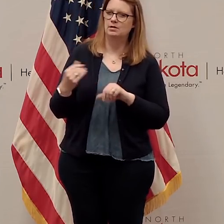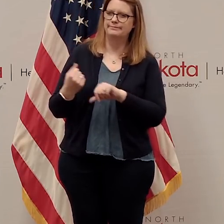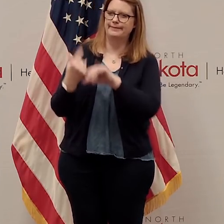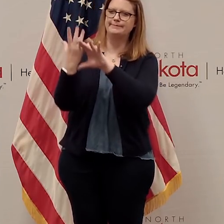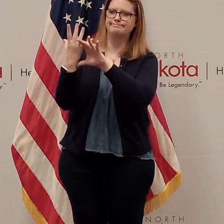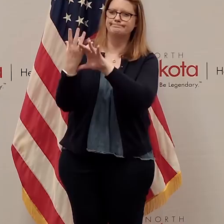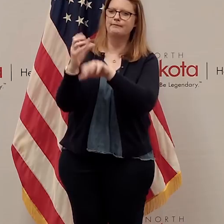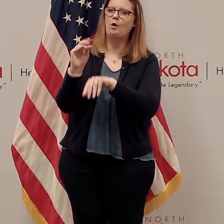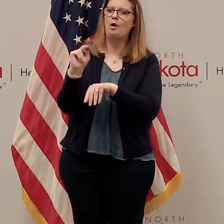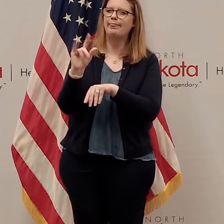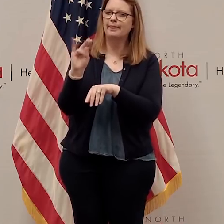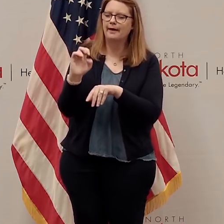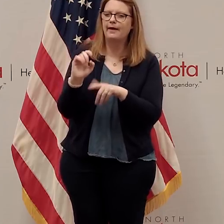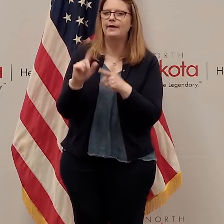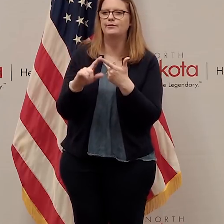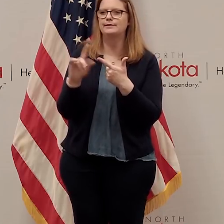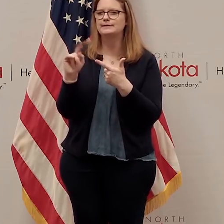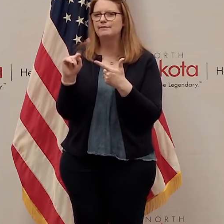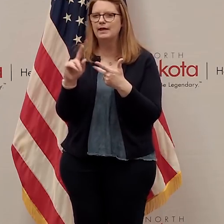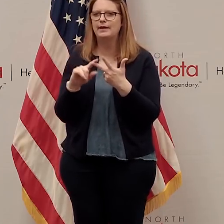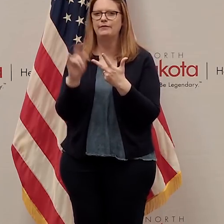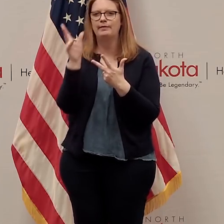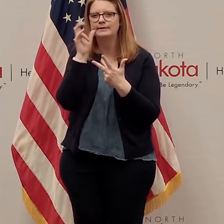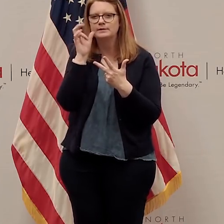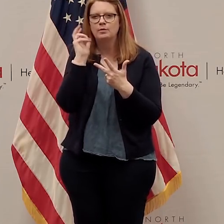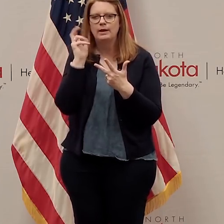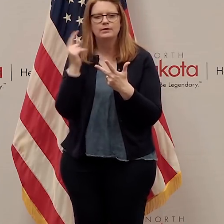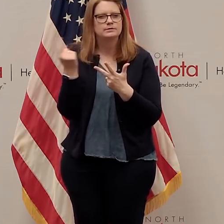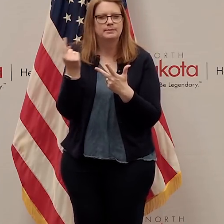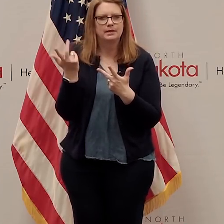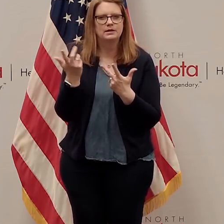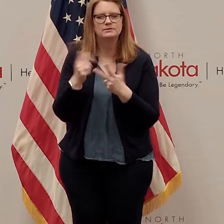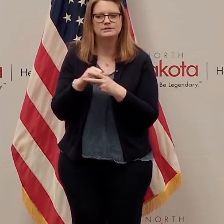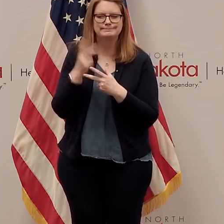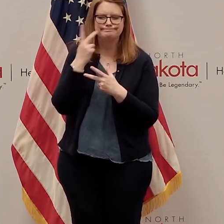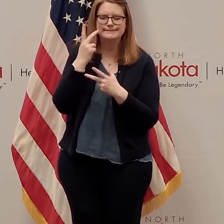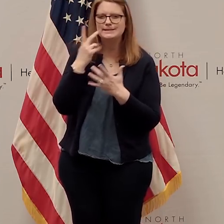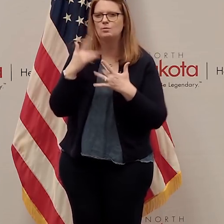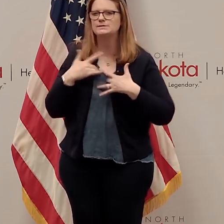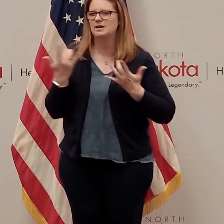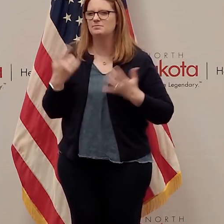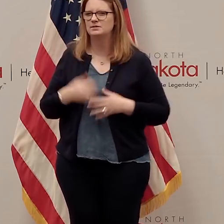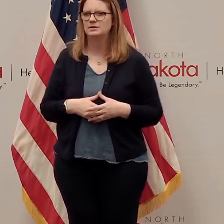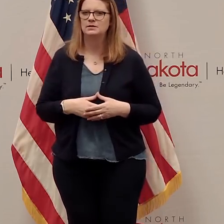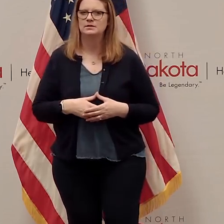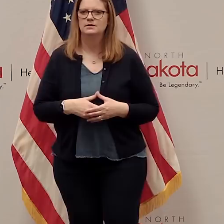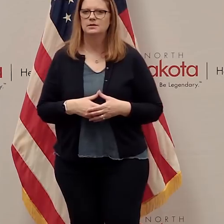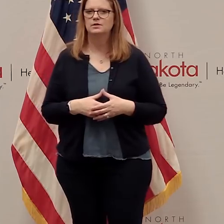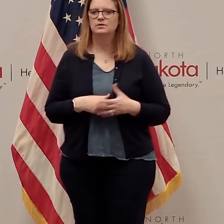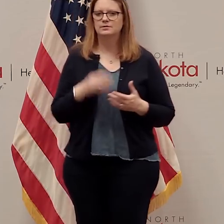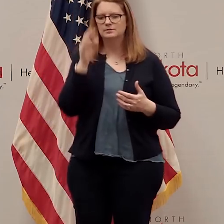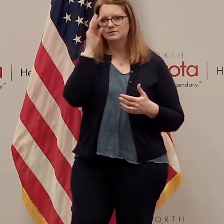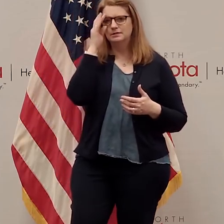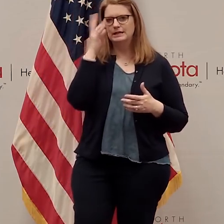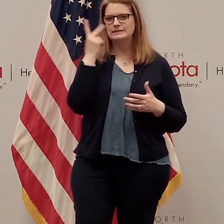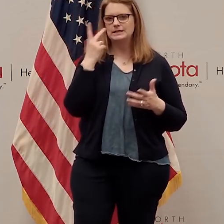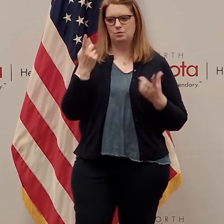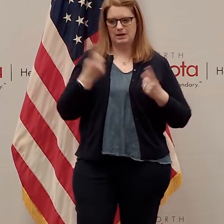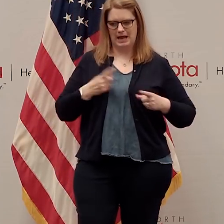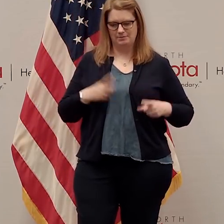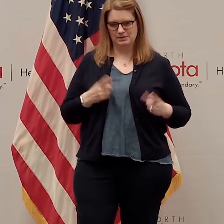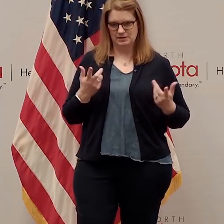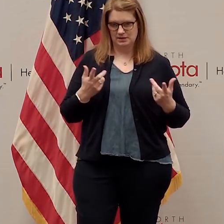until we sort of see where this thing goes on this uncharted journey we're on, see how it goes as we start to dial a little